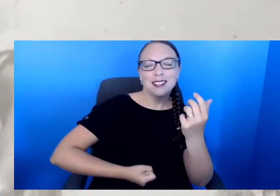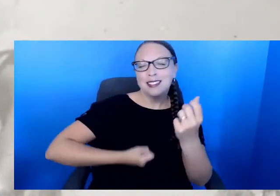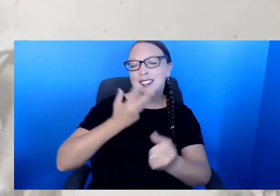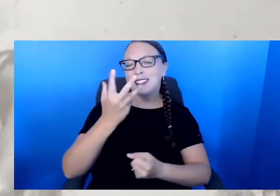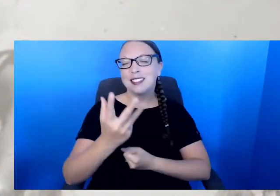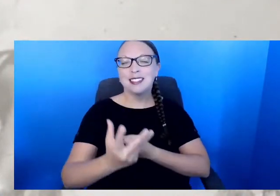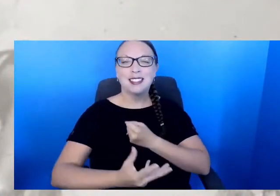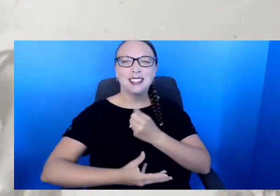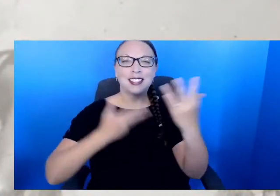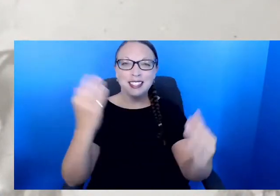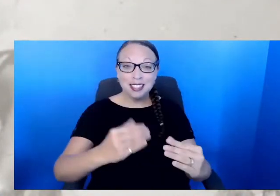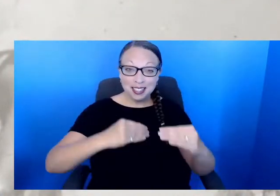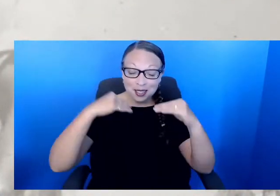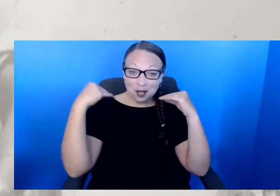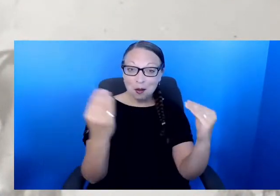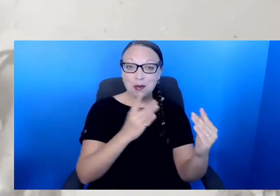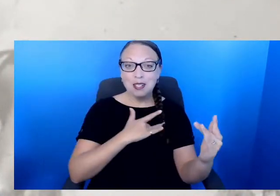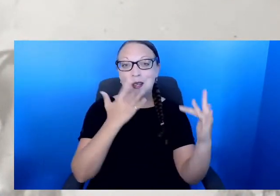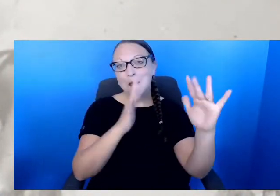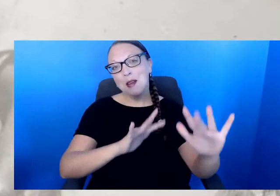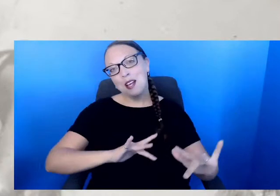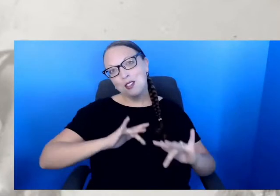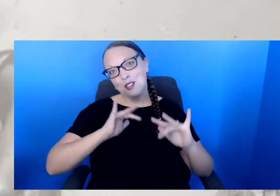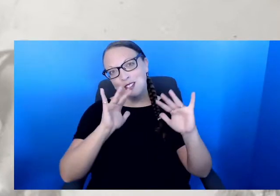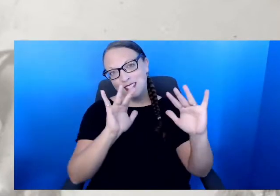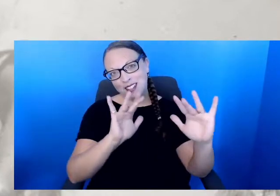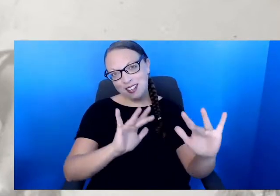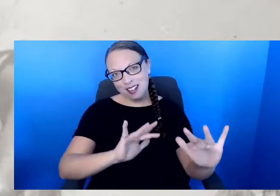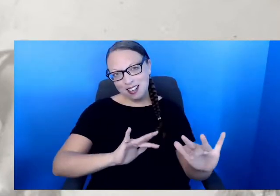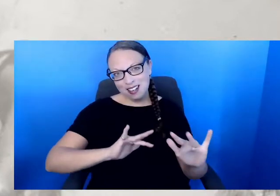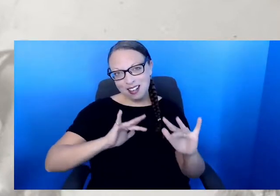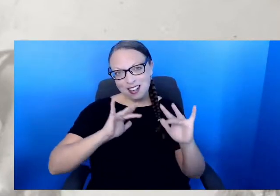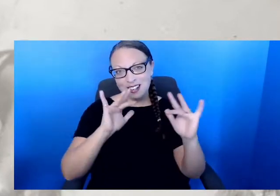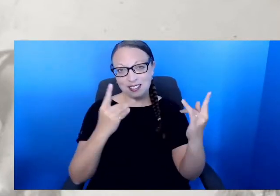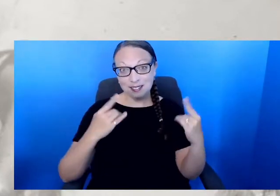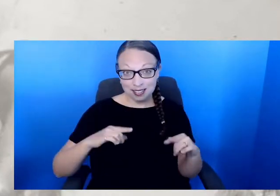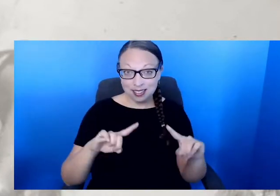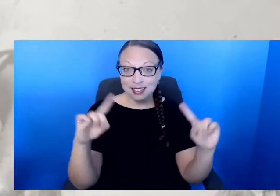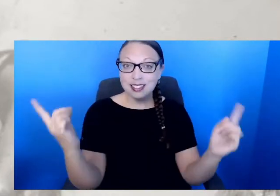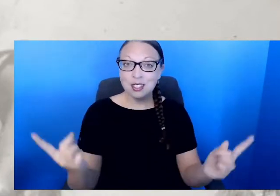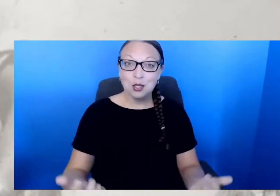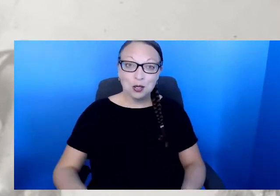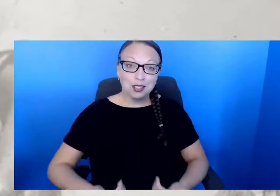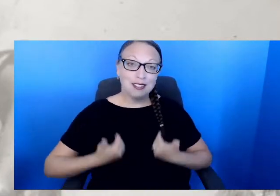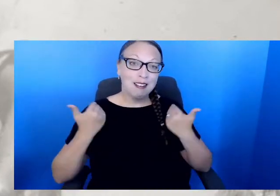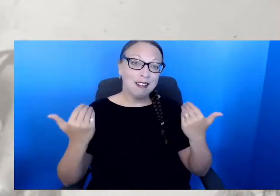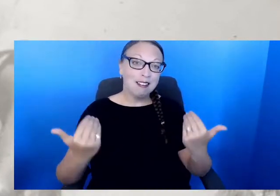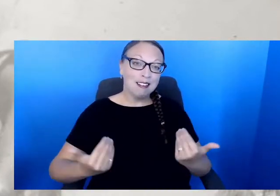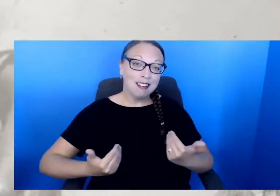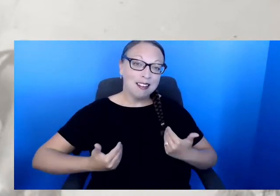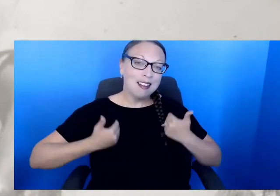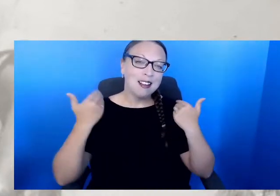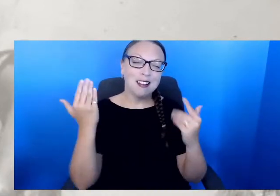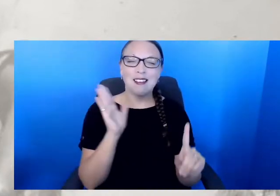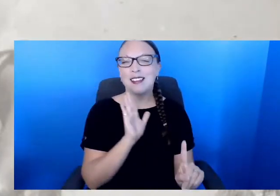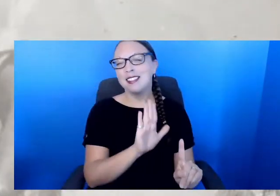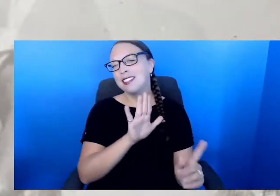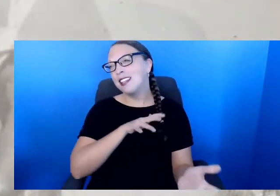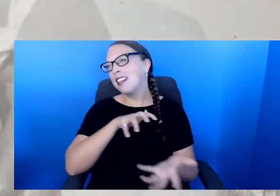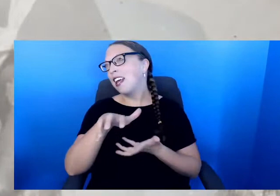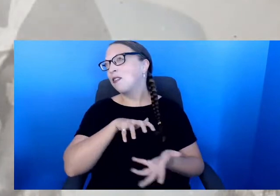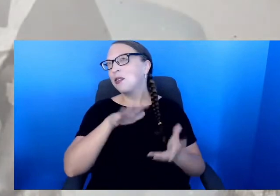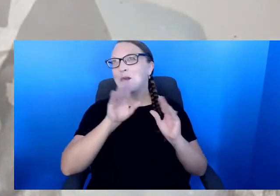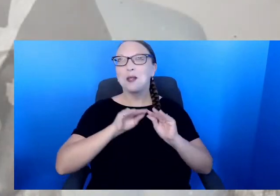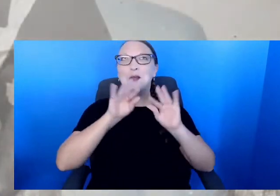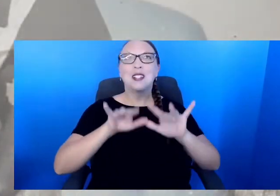sing, and he taught me compassion in the spring of his youth, how his